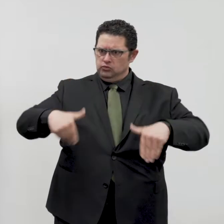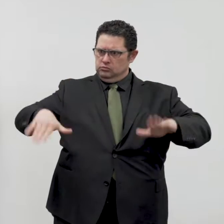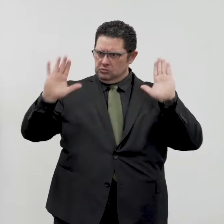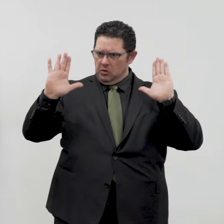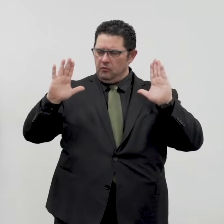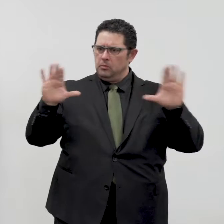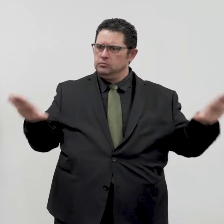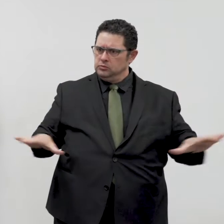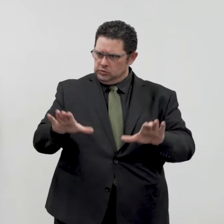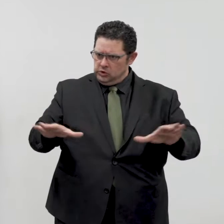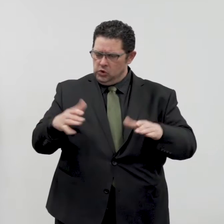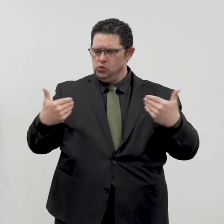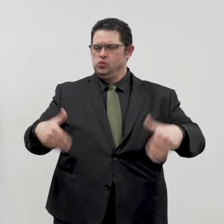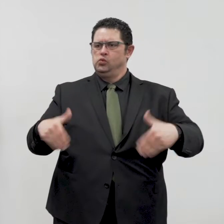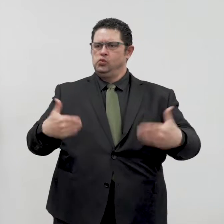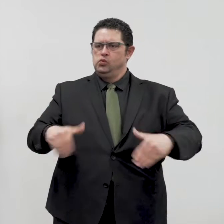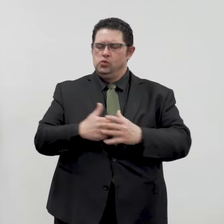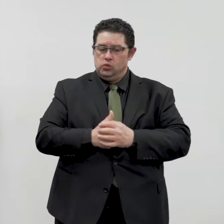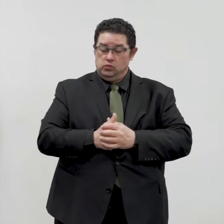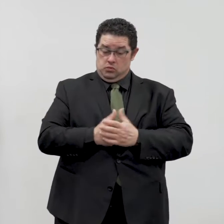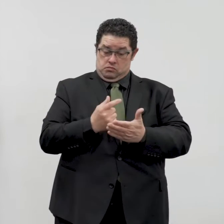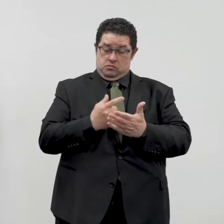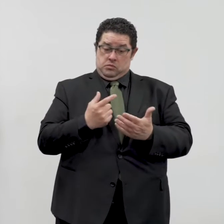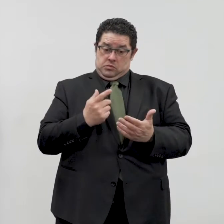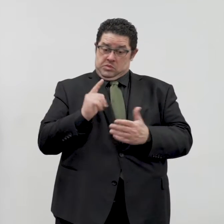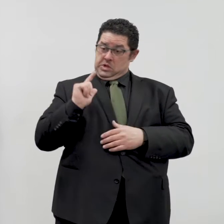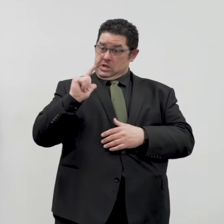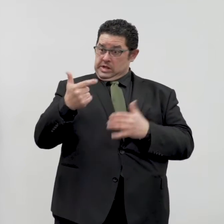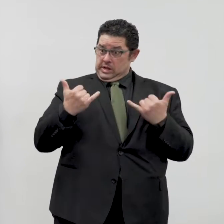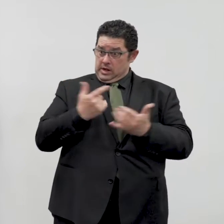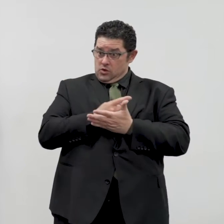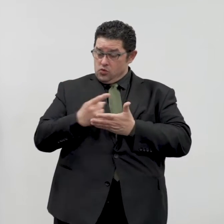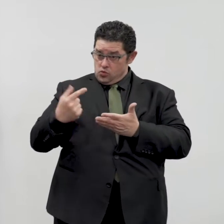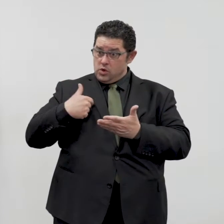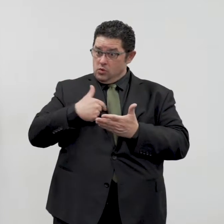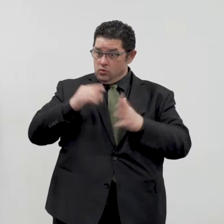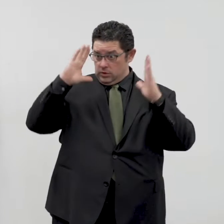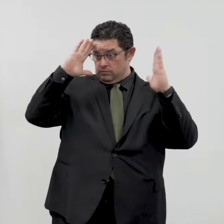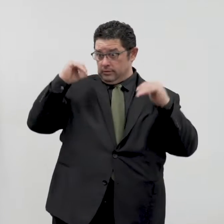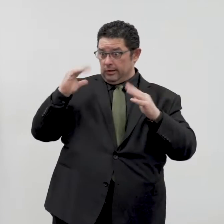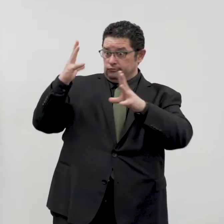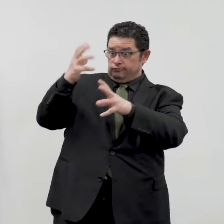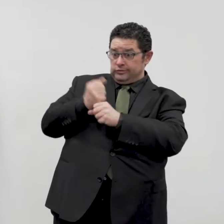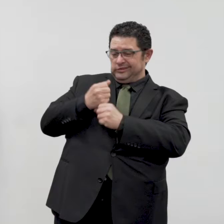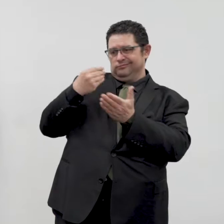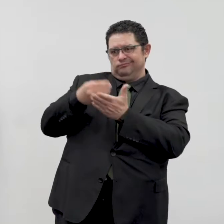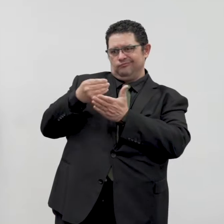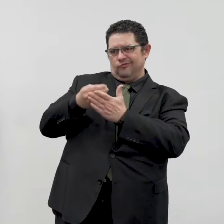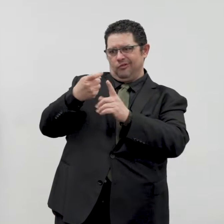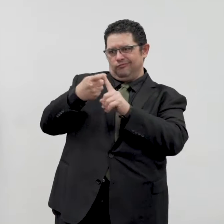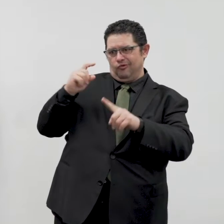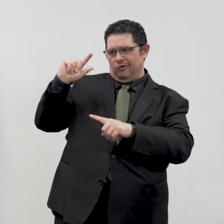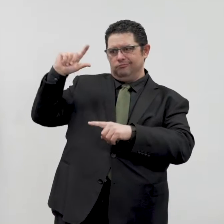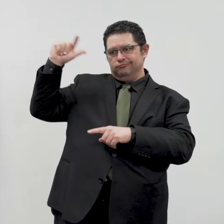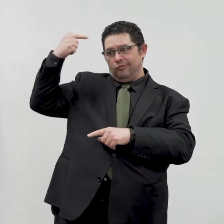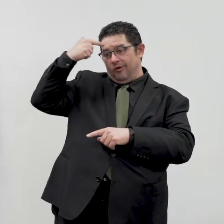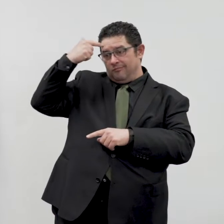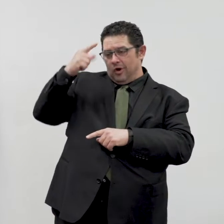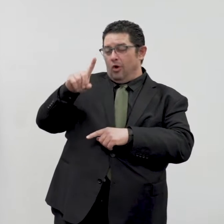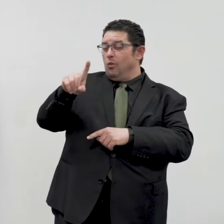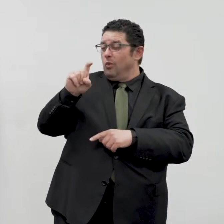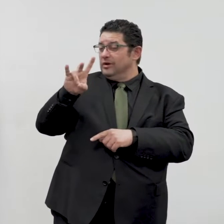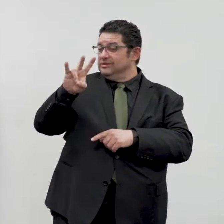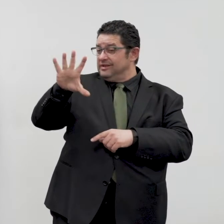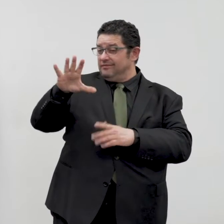Later this week, we're expected to receive federal funds from the CARES Stimulus Act. With nearly $175